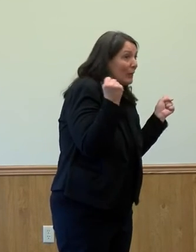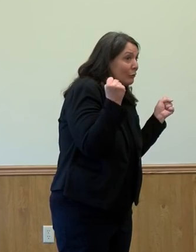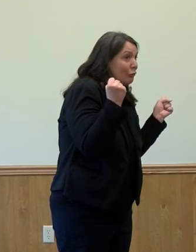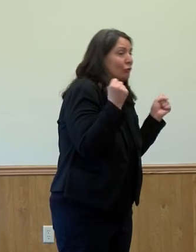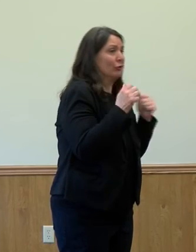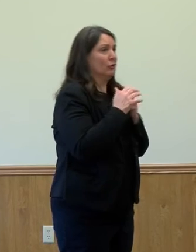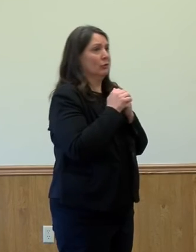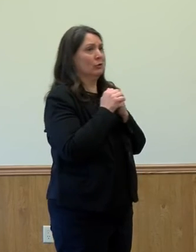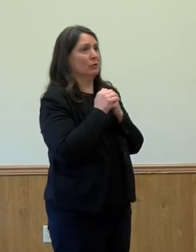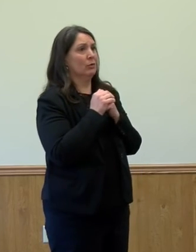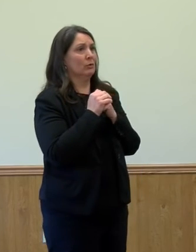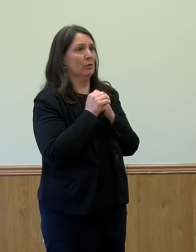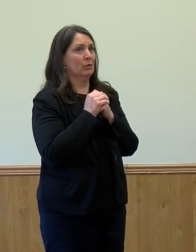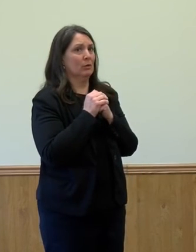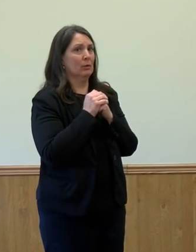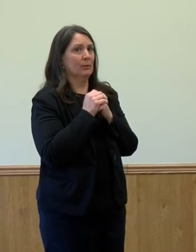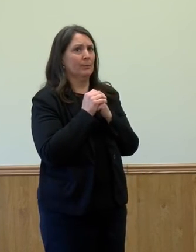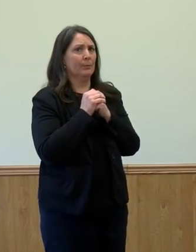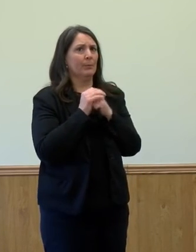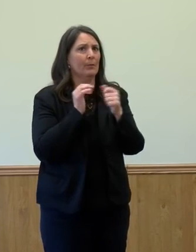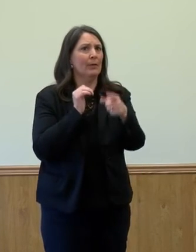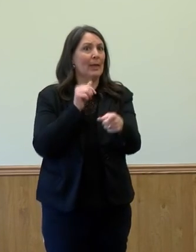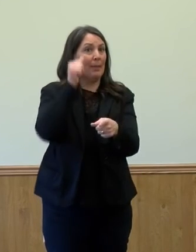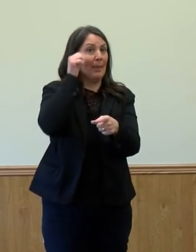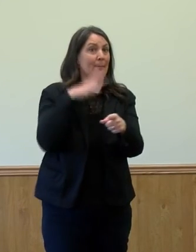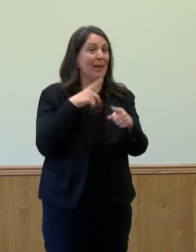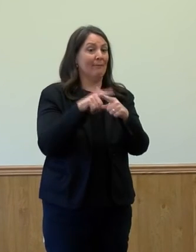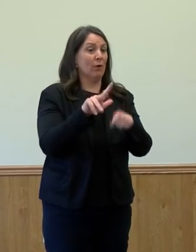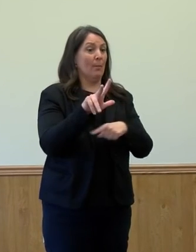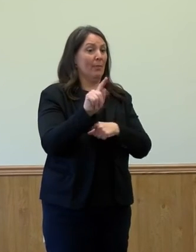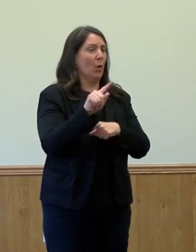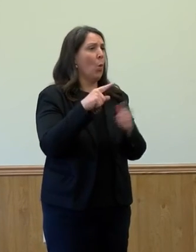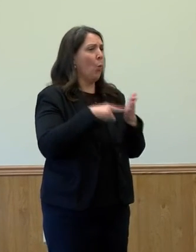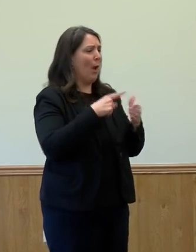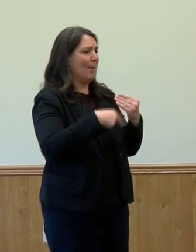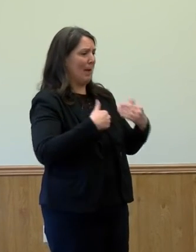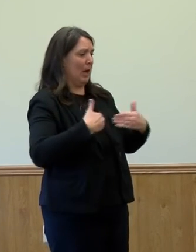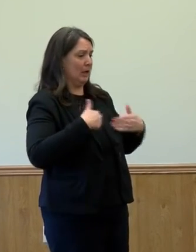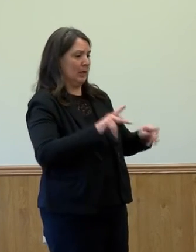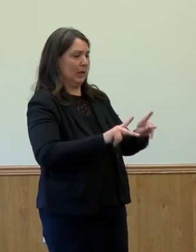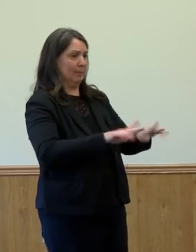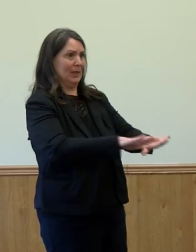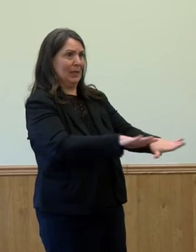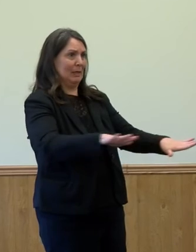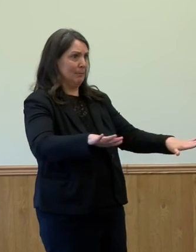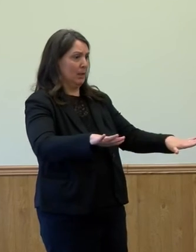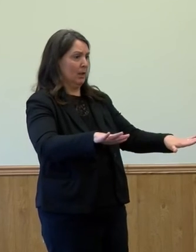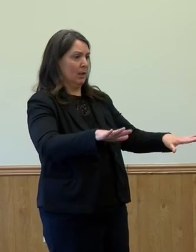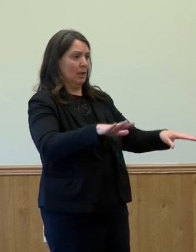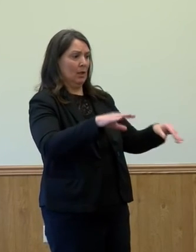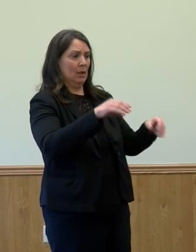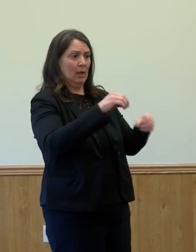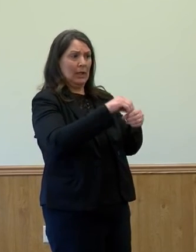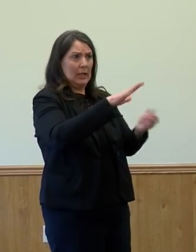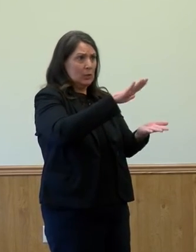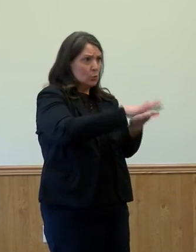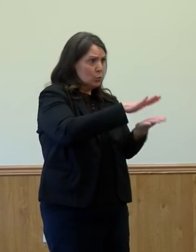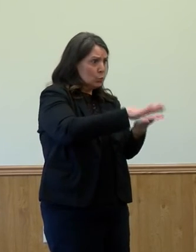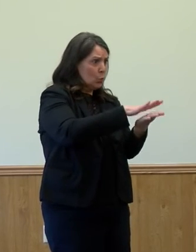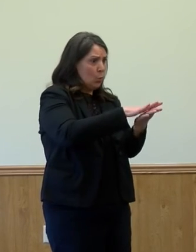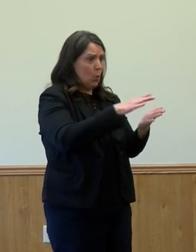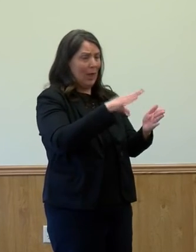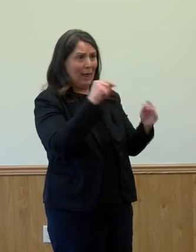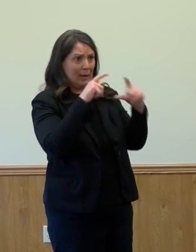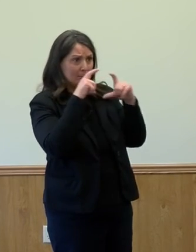winter. Do you know anything about the status of youth infections in schools, like due to the masking policy? Has that been effective at